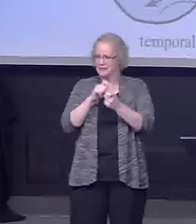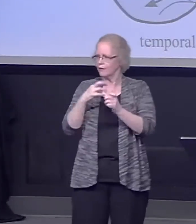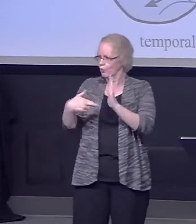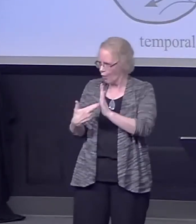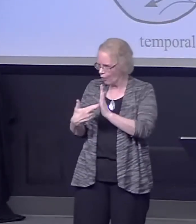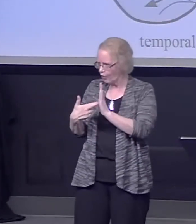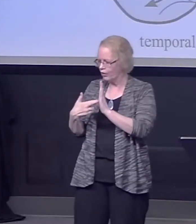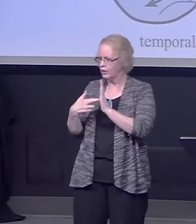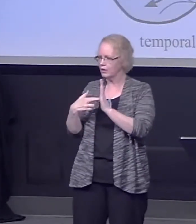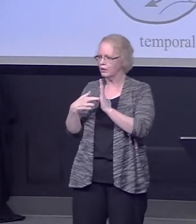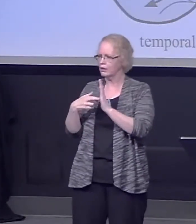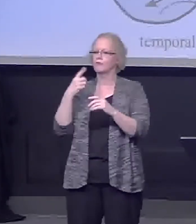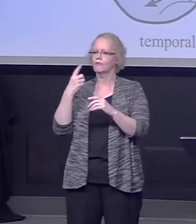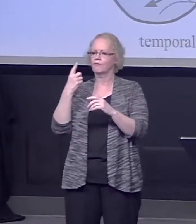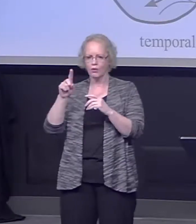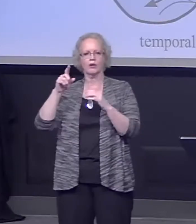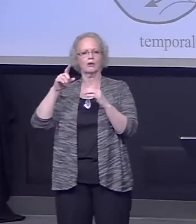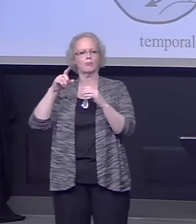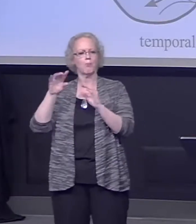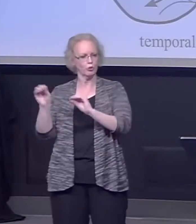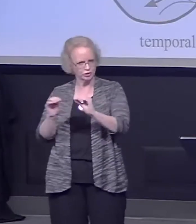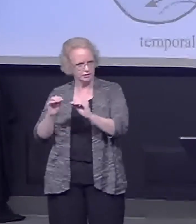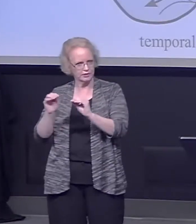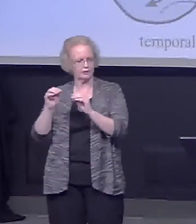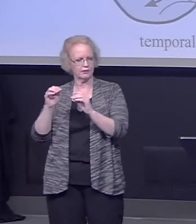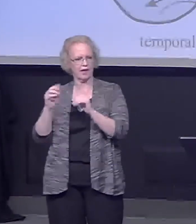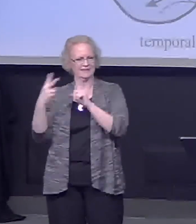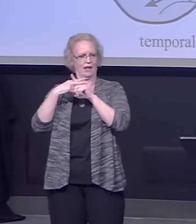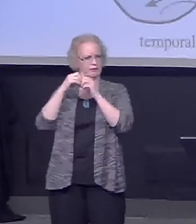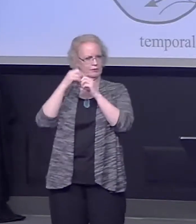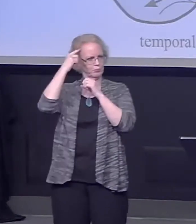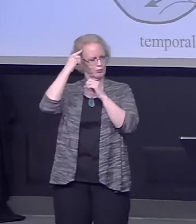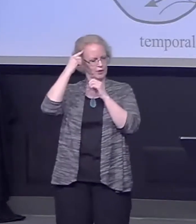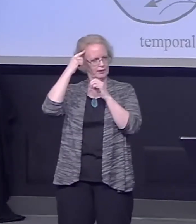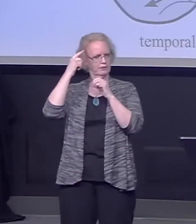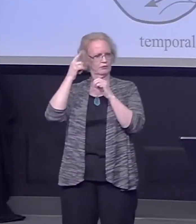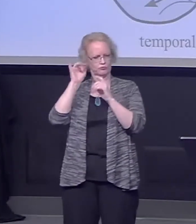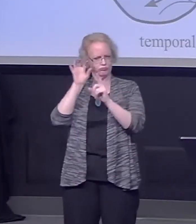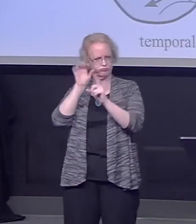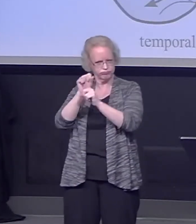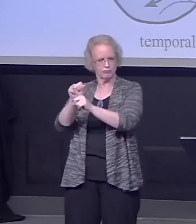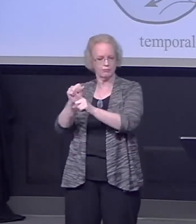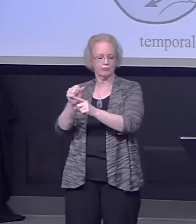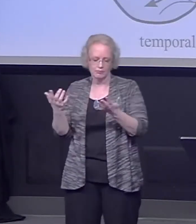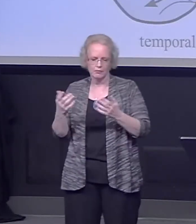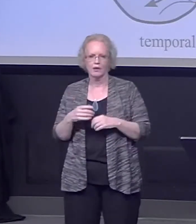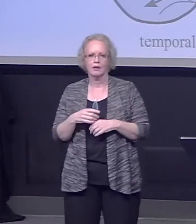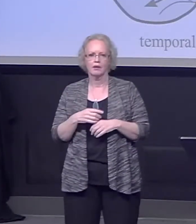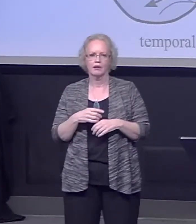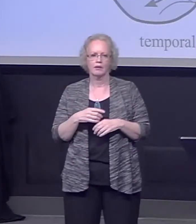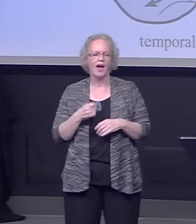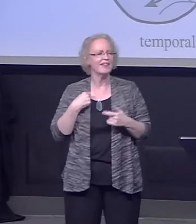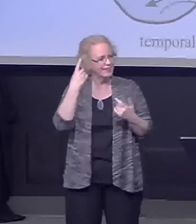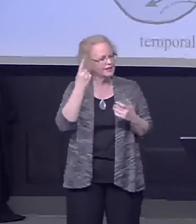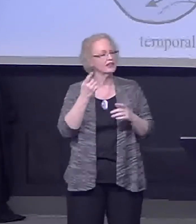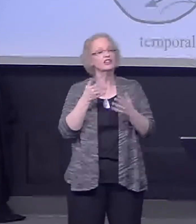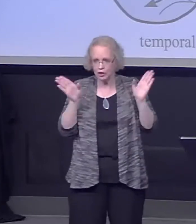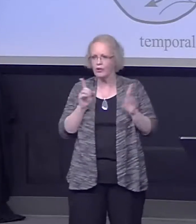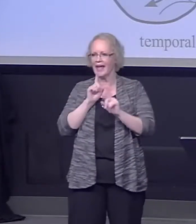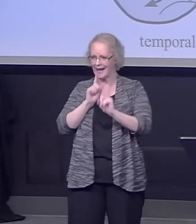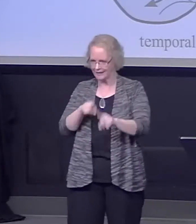movement in sign languages. I think when the answer overall is the same. So we have